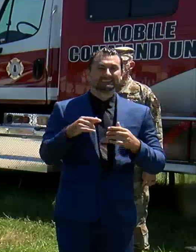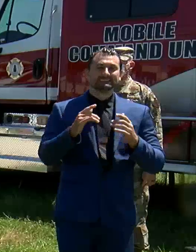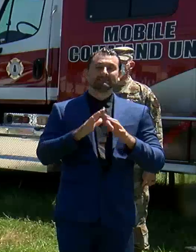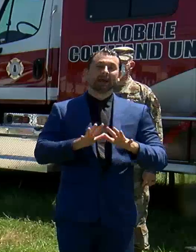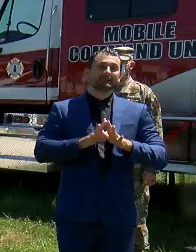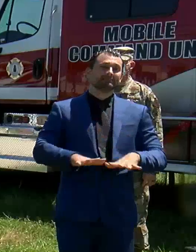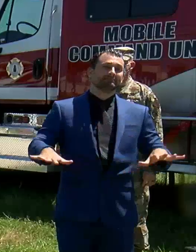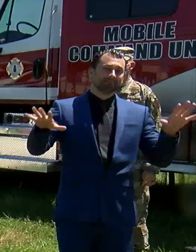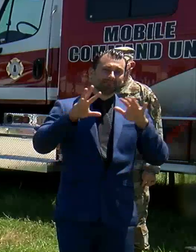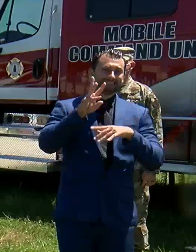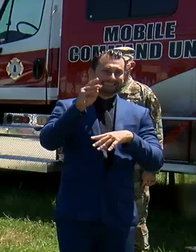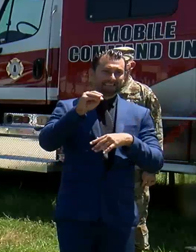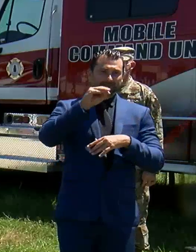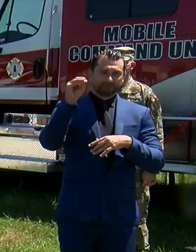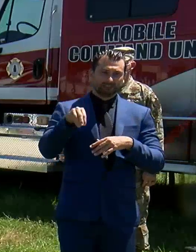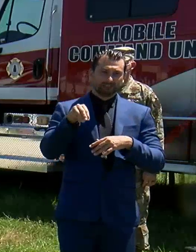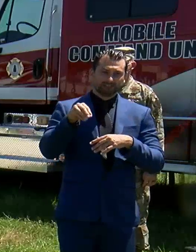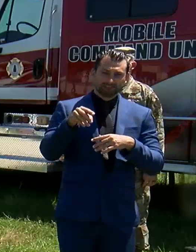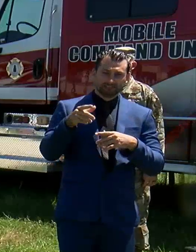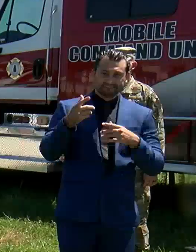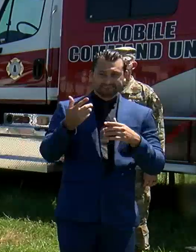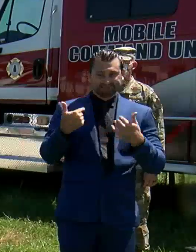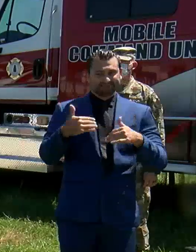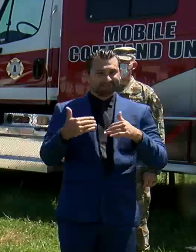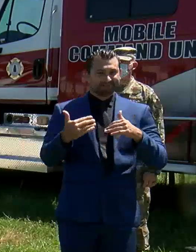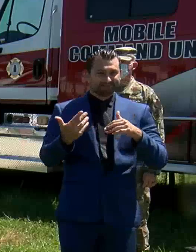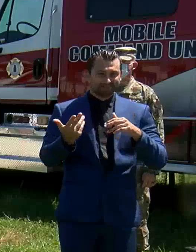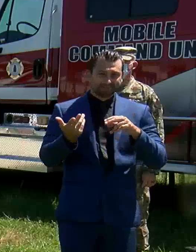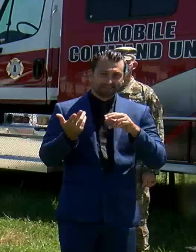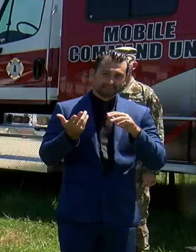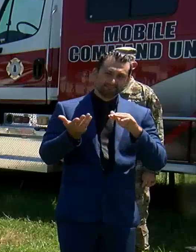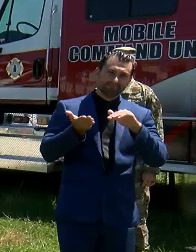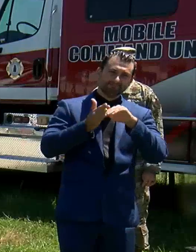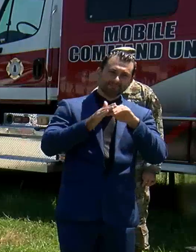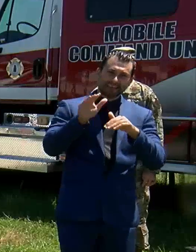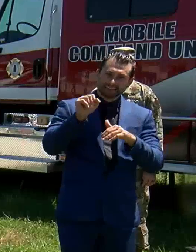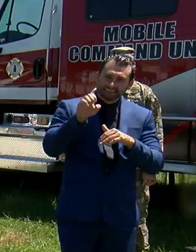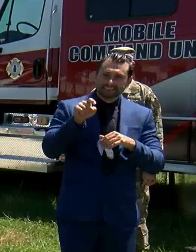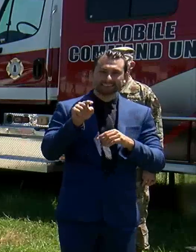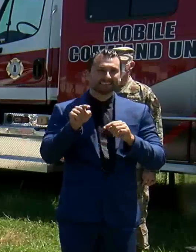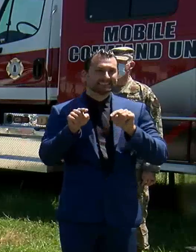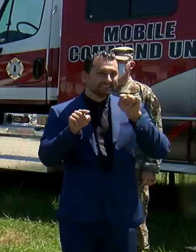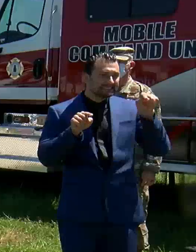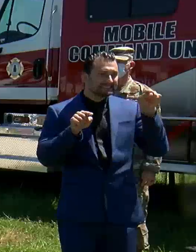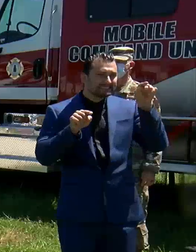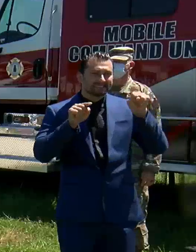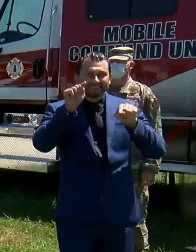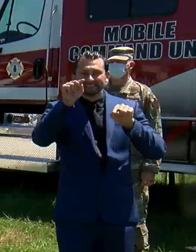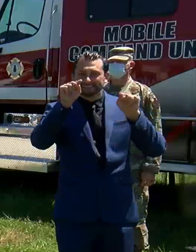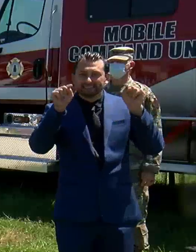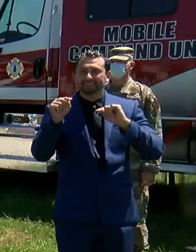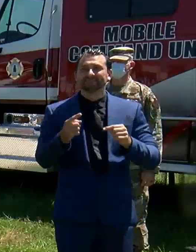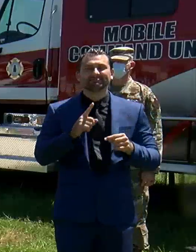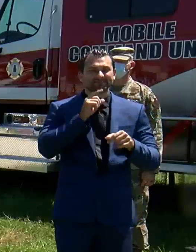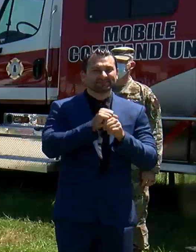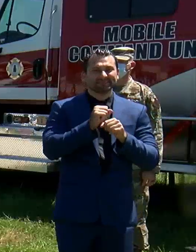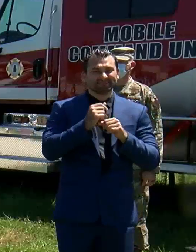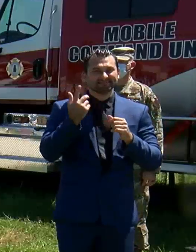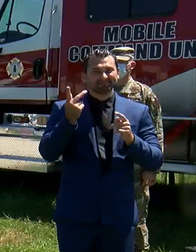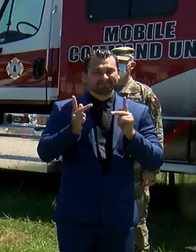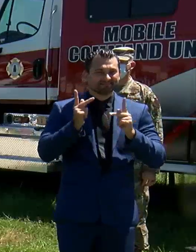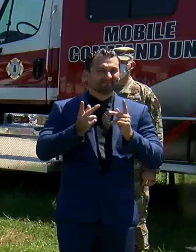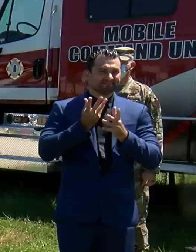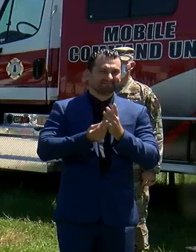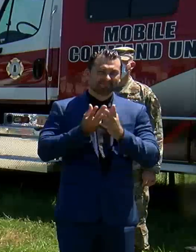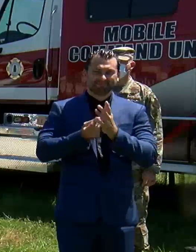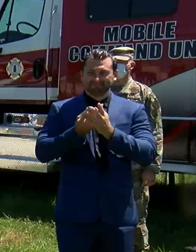and similar percentages for hospitalizations and fatalities. So the prevalence there may be a little bit different than some other parts of the state, but it's important